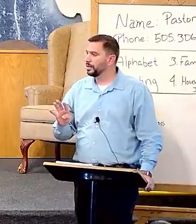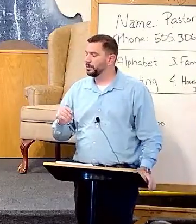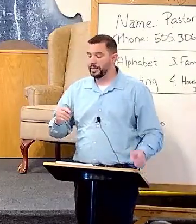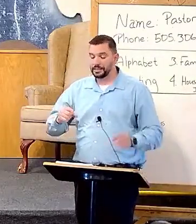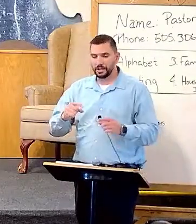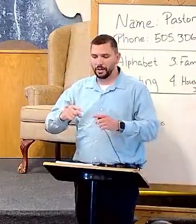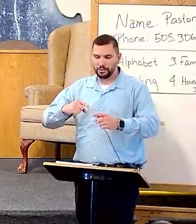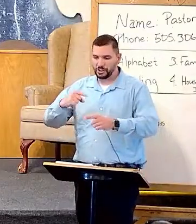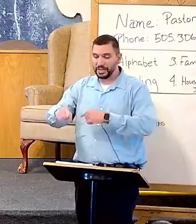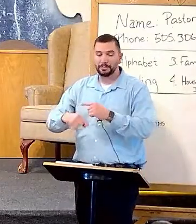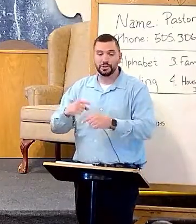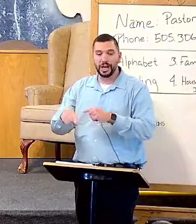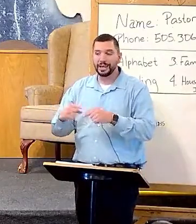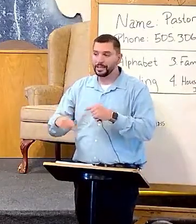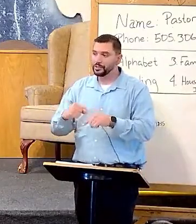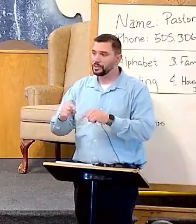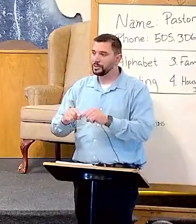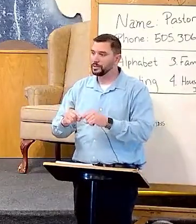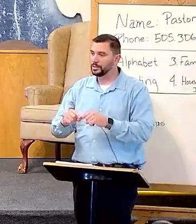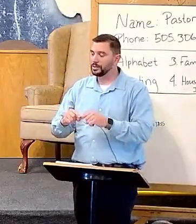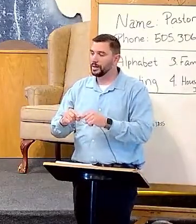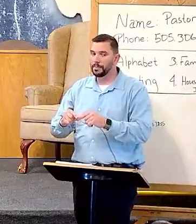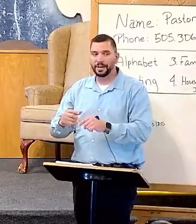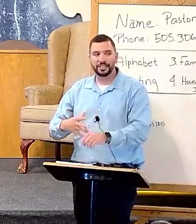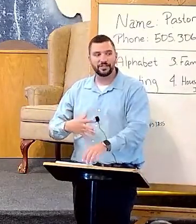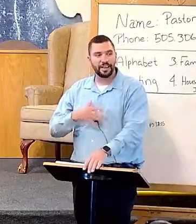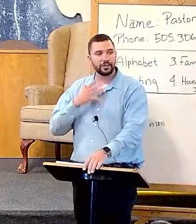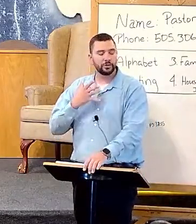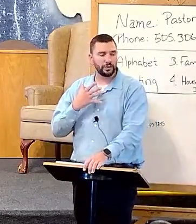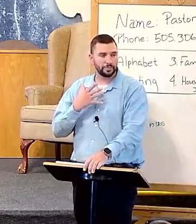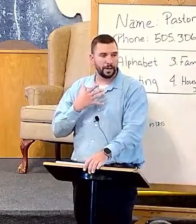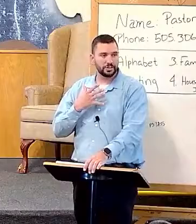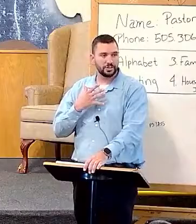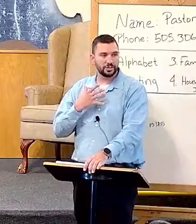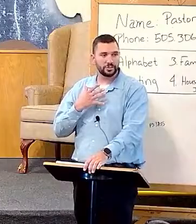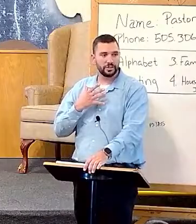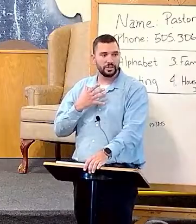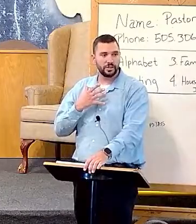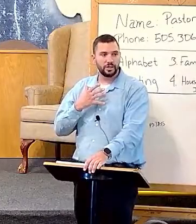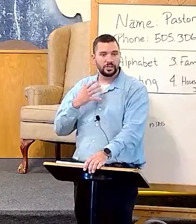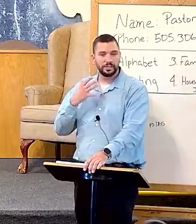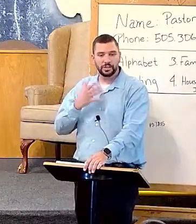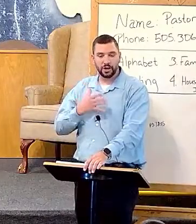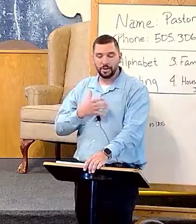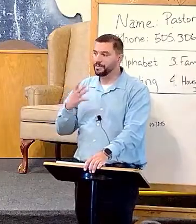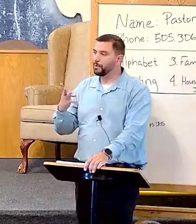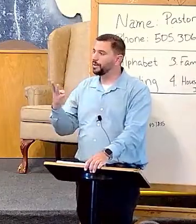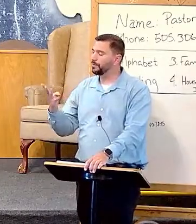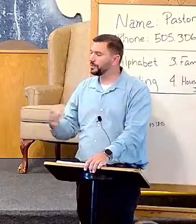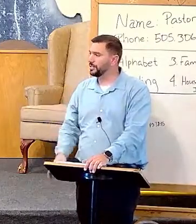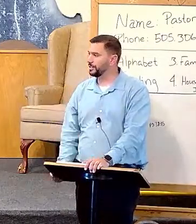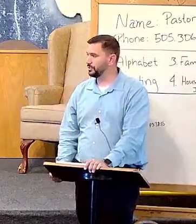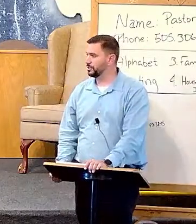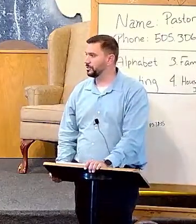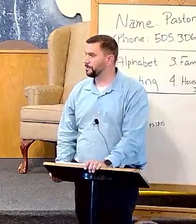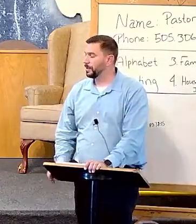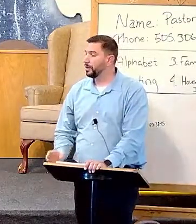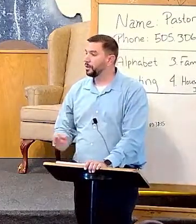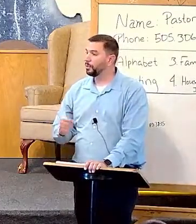it was the same signs, but his facial responses determined 4 different sentences. One of